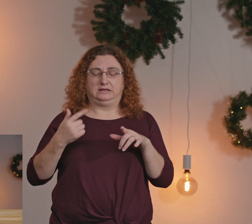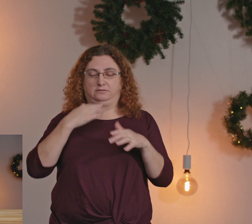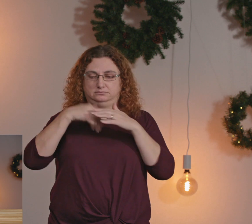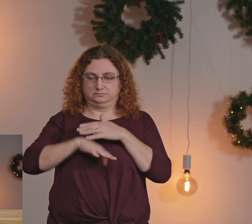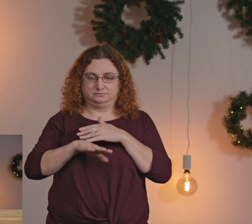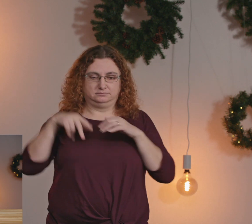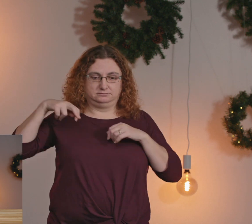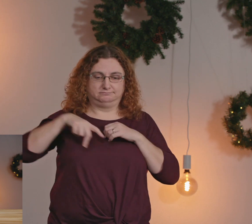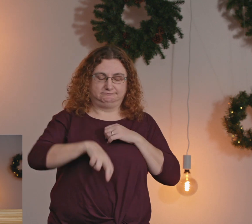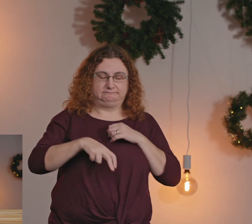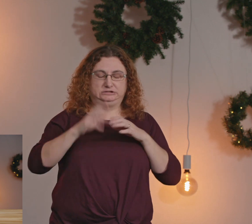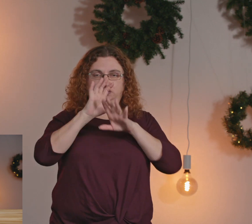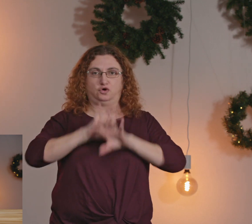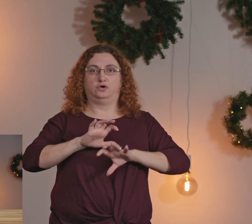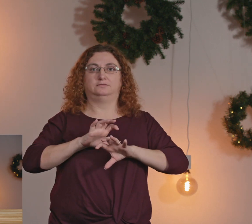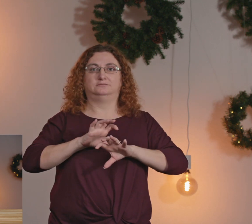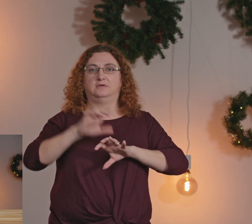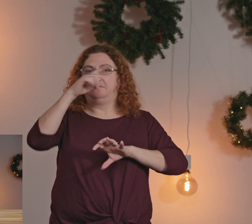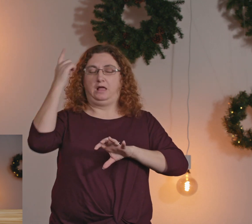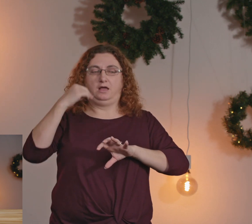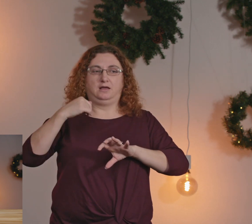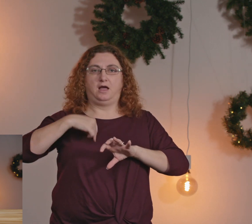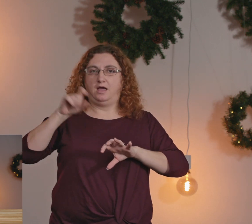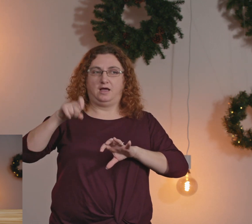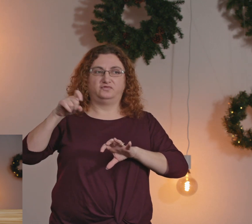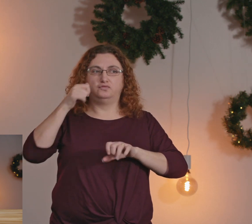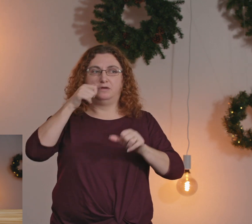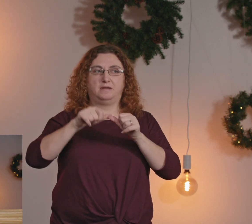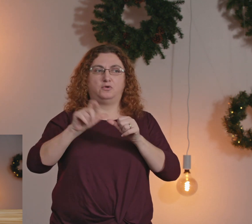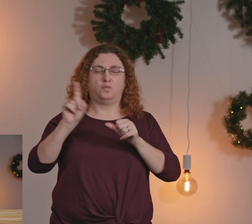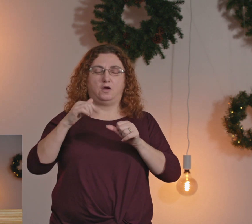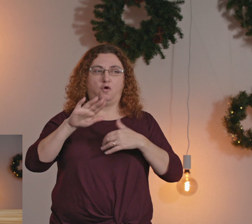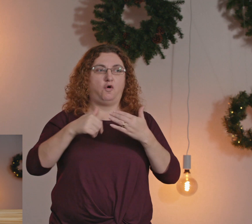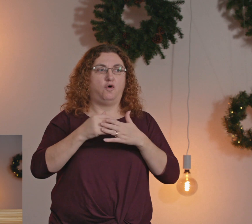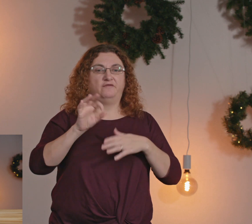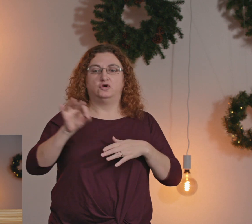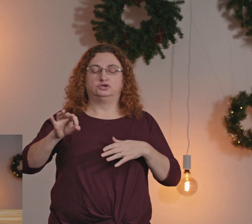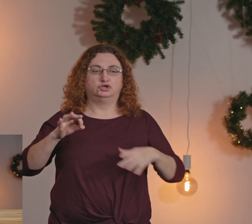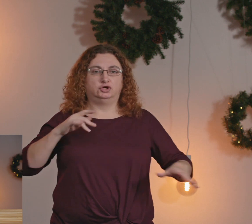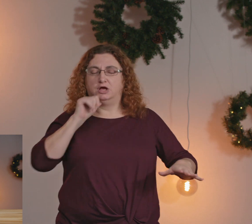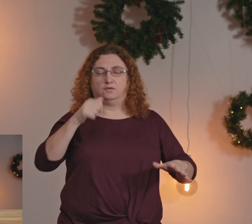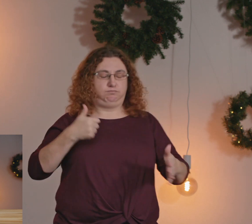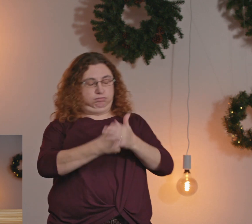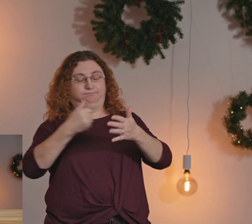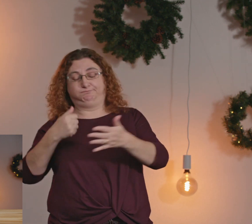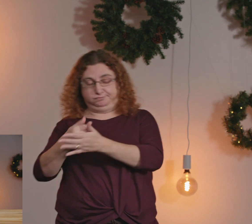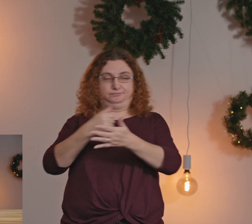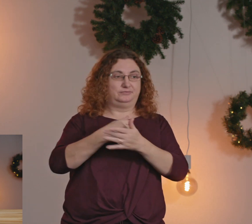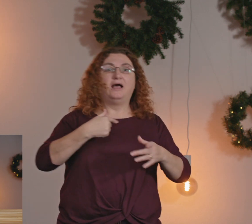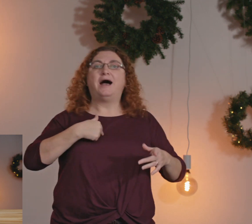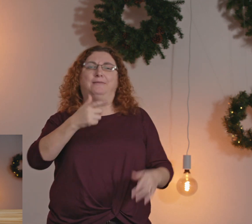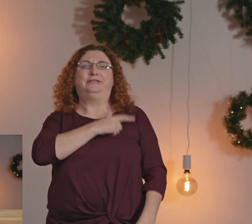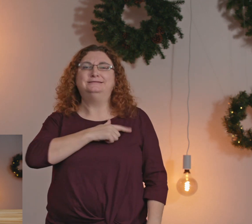black. And I have to mentally recall where all the furniture is so that I don't hit it. I know I'm lazy,